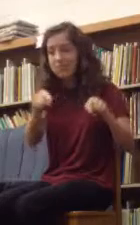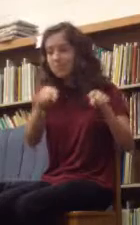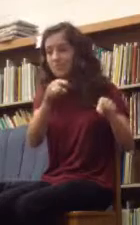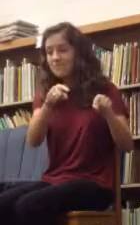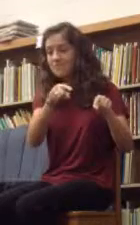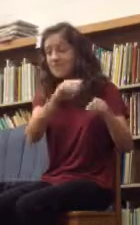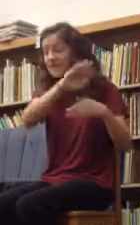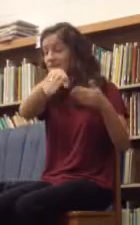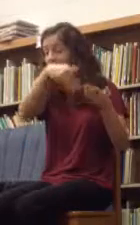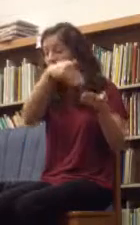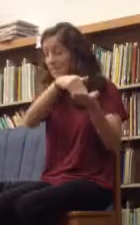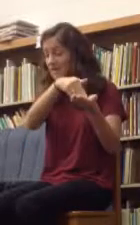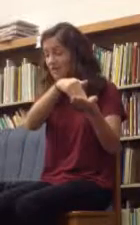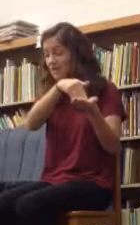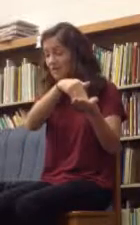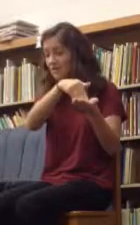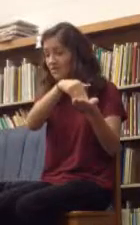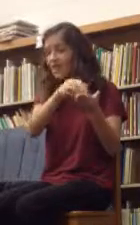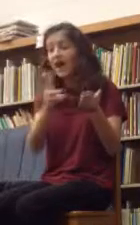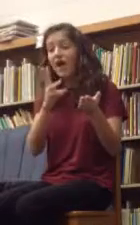its center a fountain